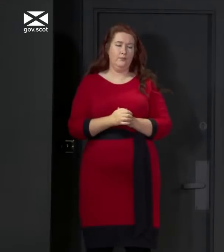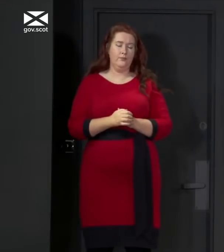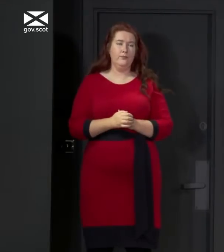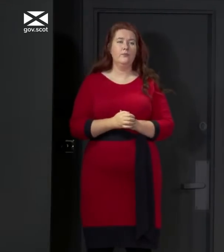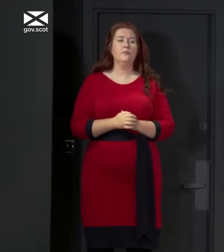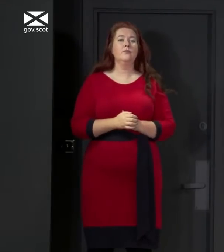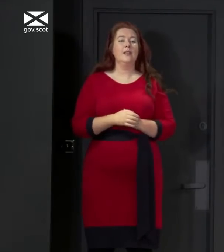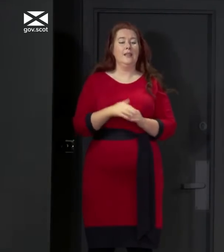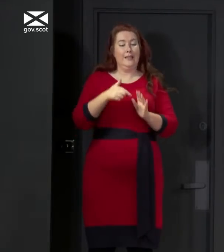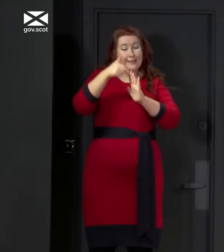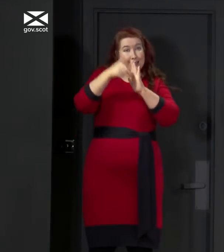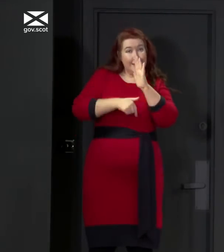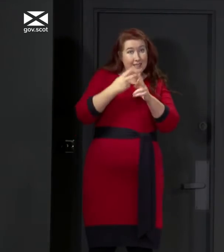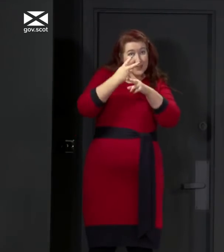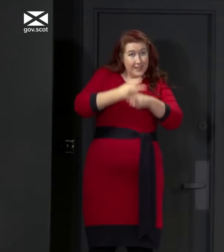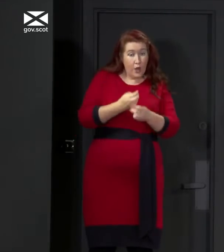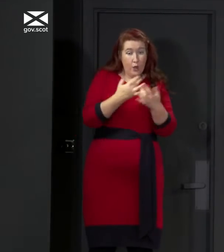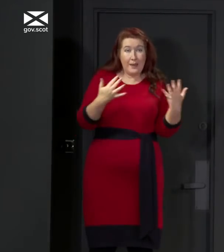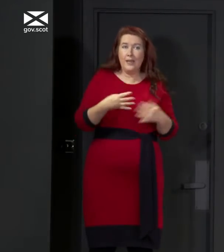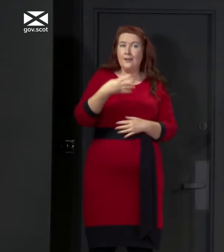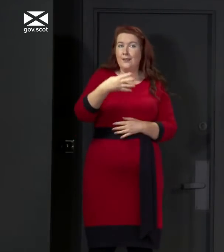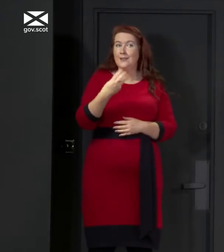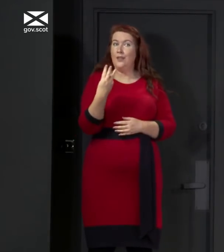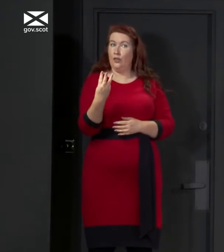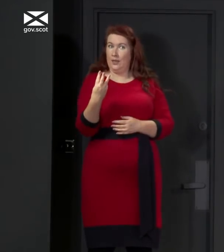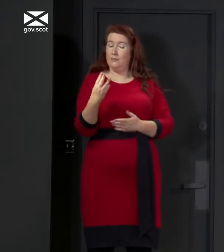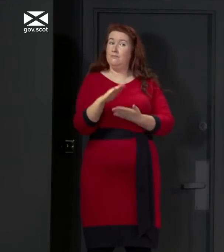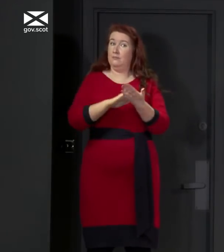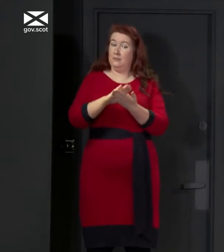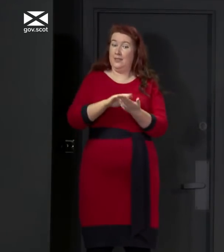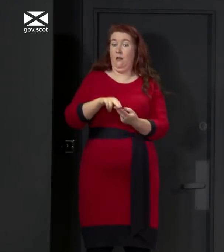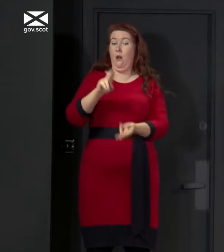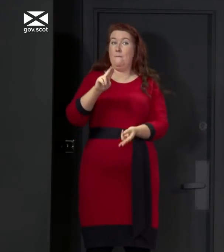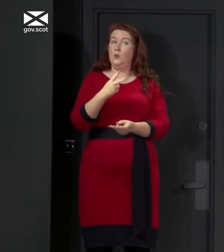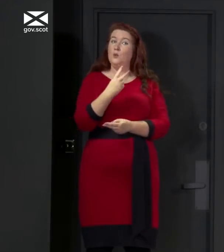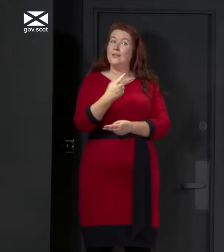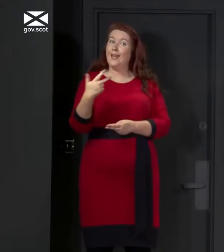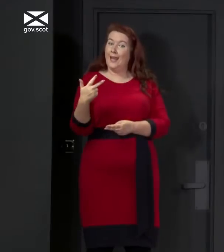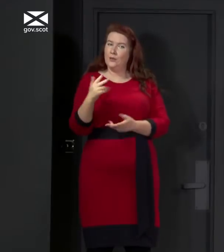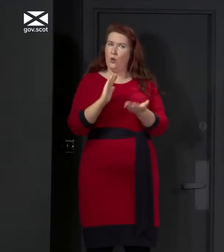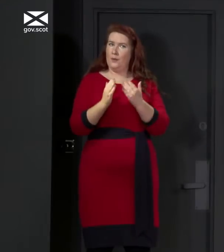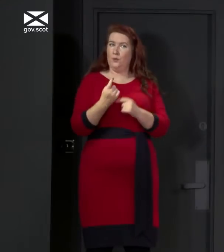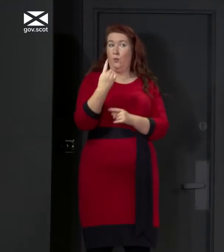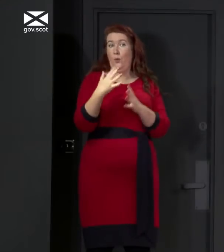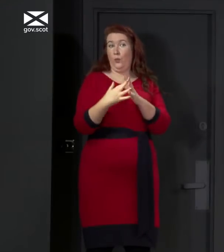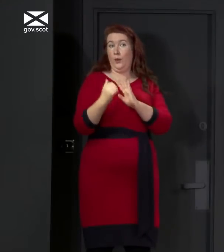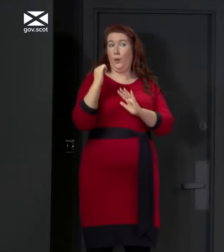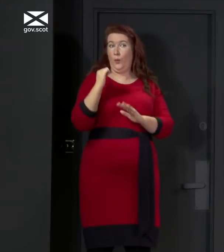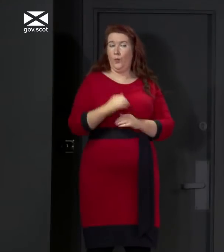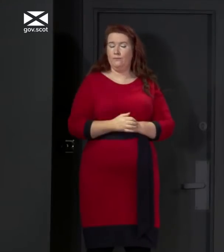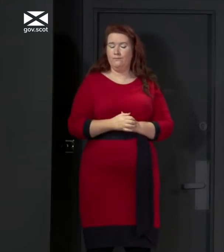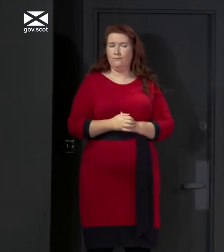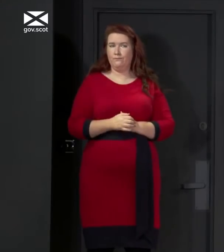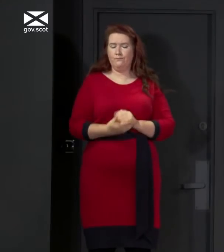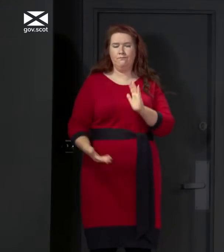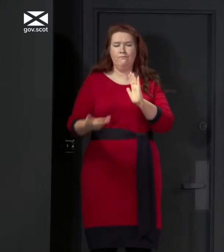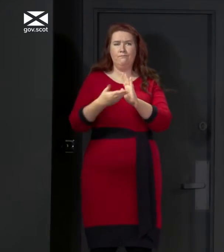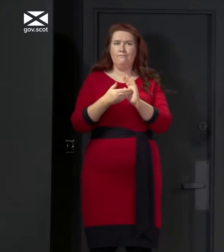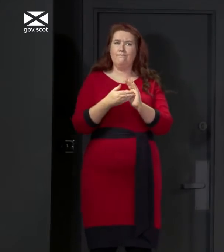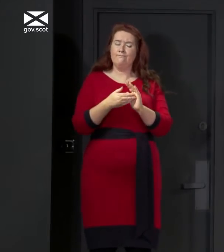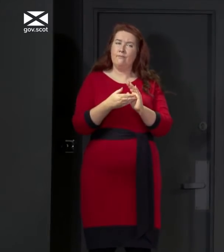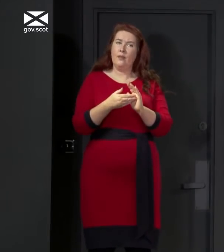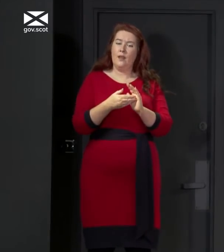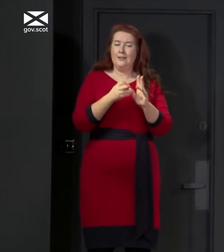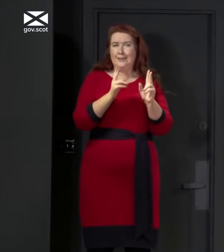93 people are in intensive care, and that is 28 more than a week ago today. 11 additional deaths have